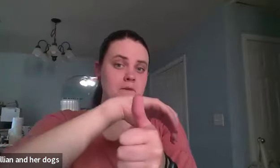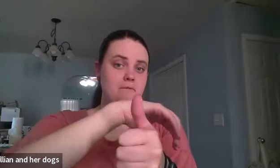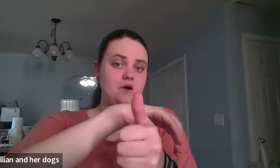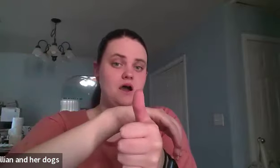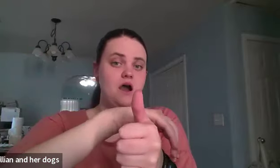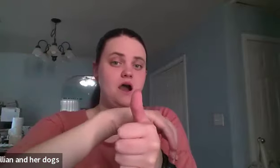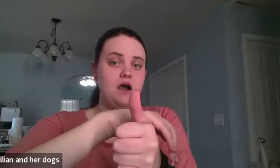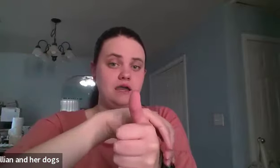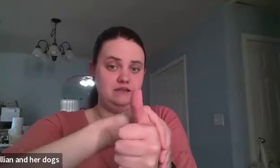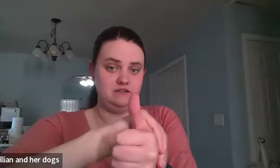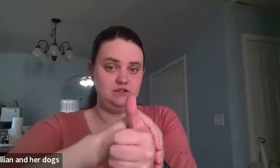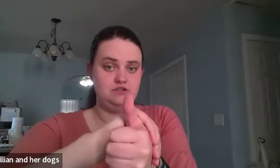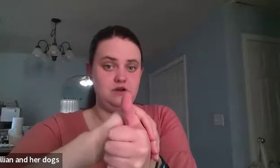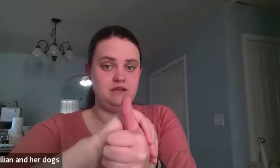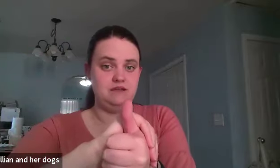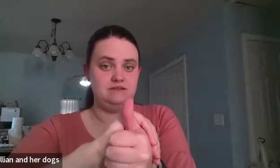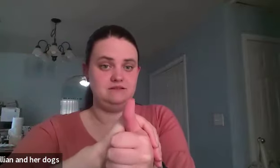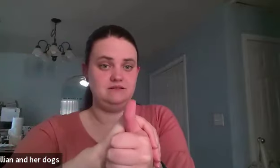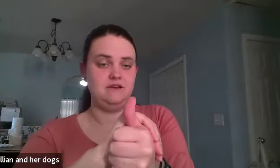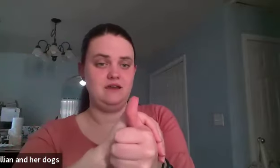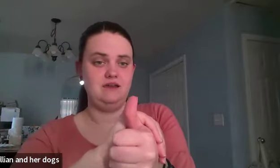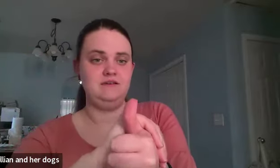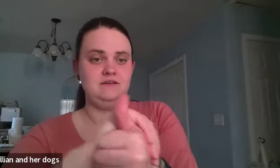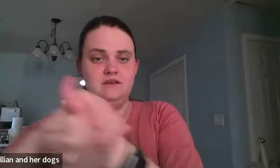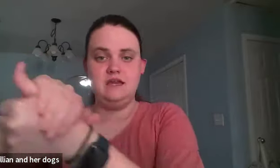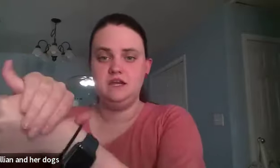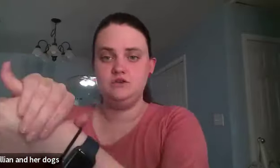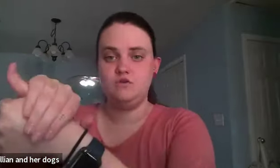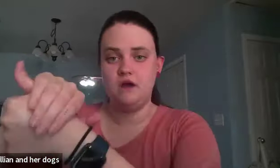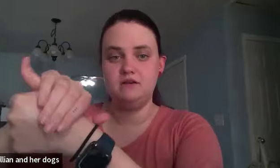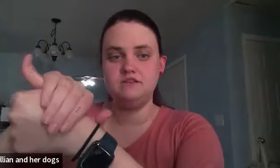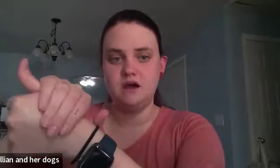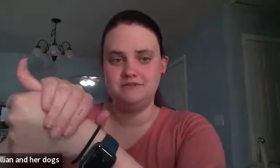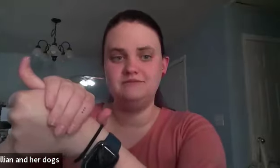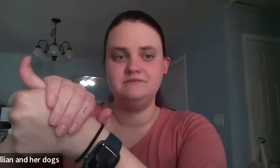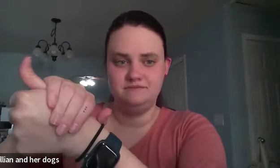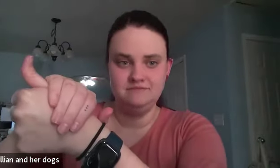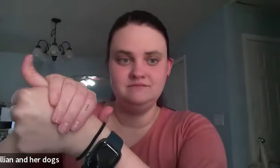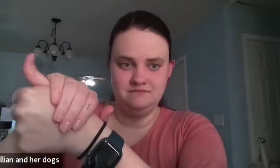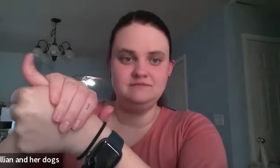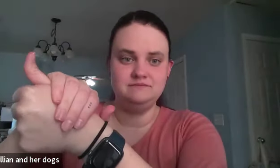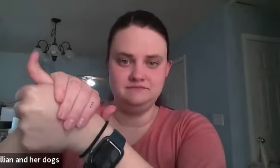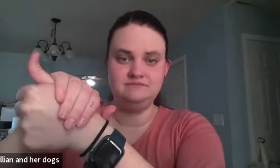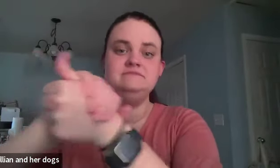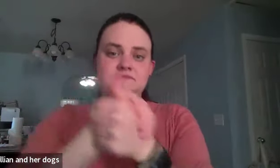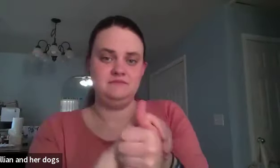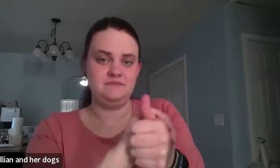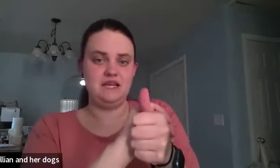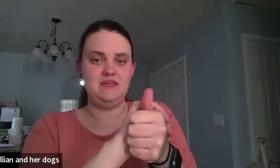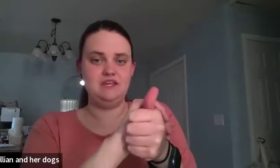hand behind your dominant, okay? And it goes right on top. And then